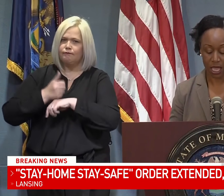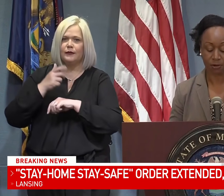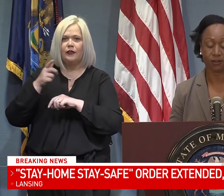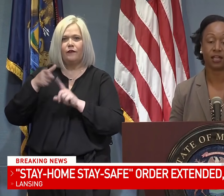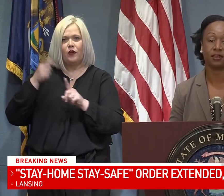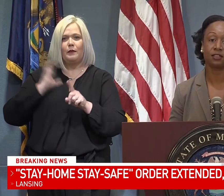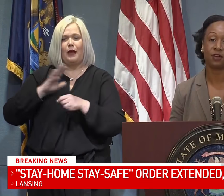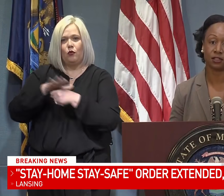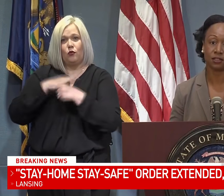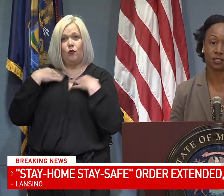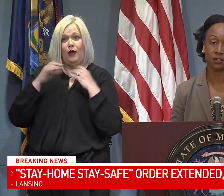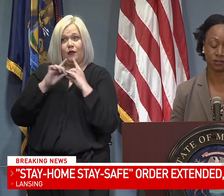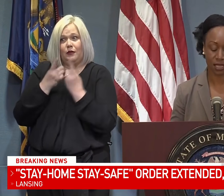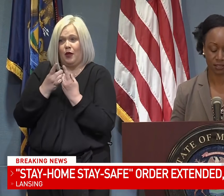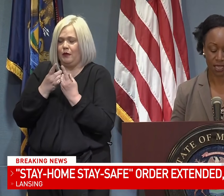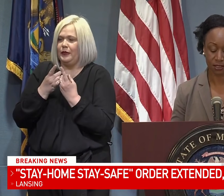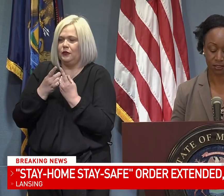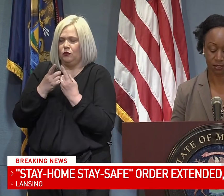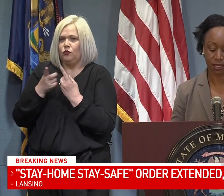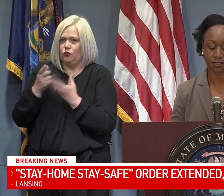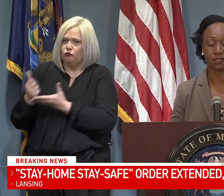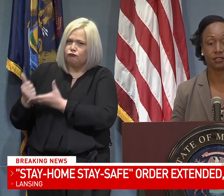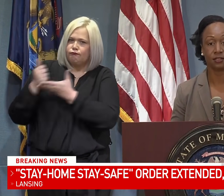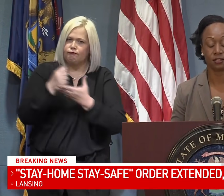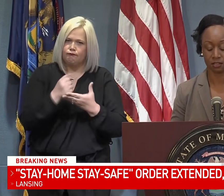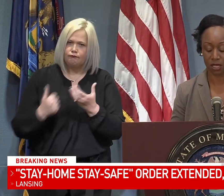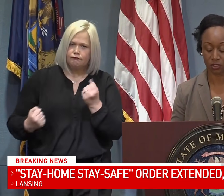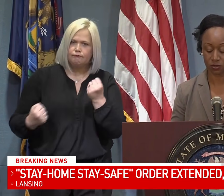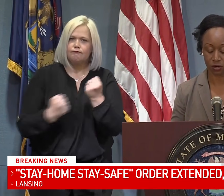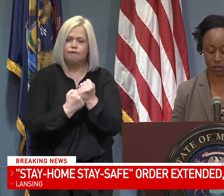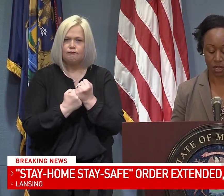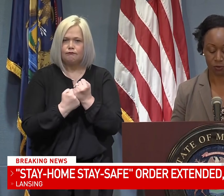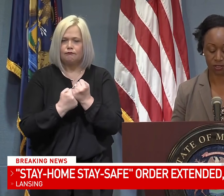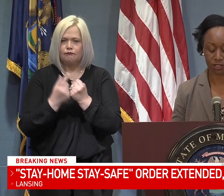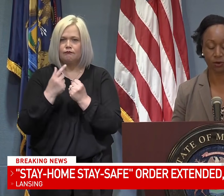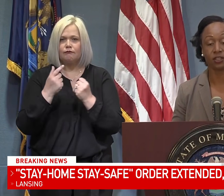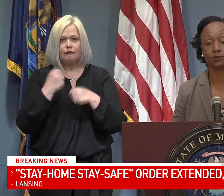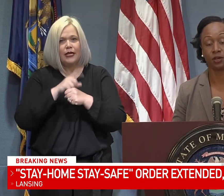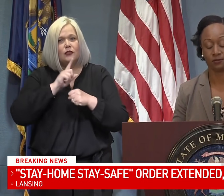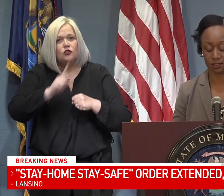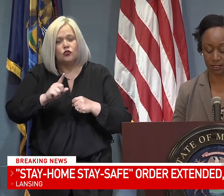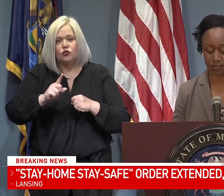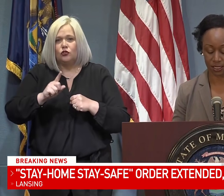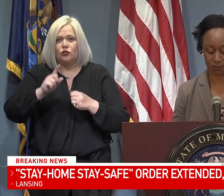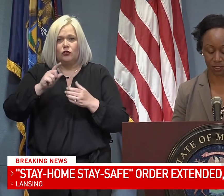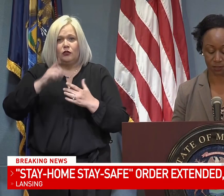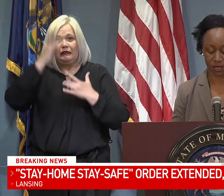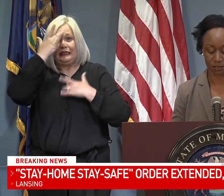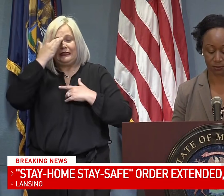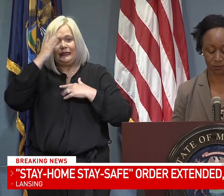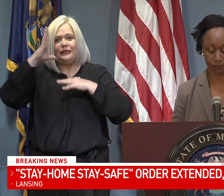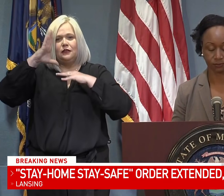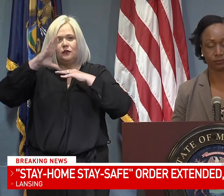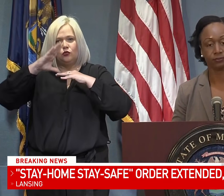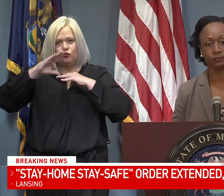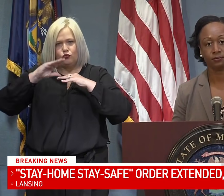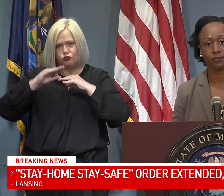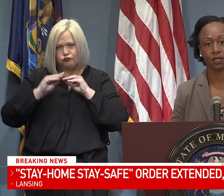departments and providing these volunteers and technical assistance to make sure we are slowing the spread of disease as much as